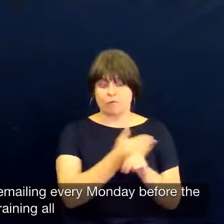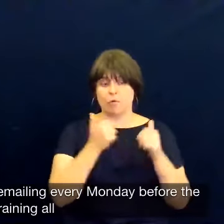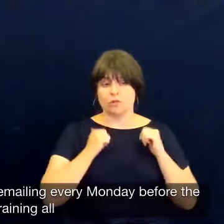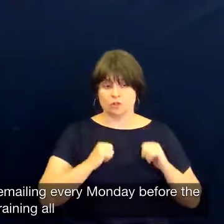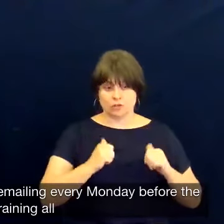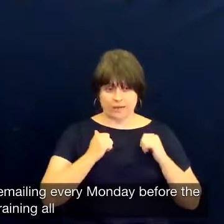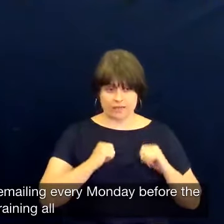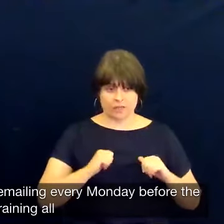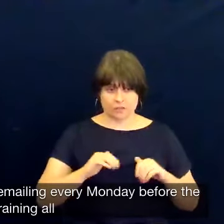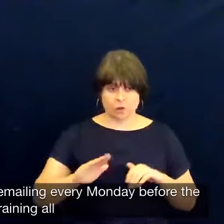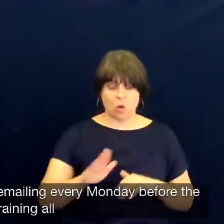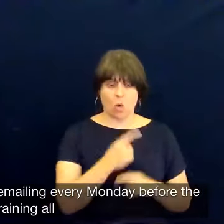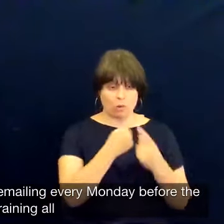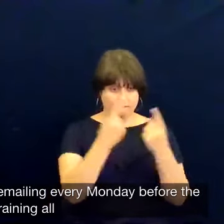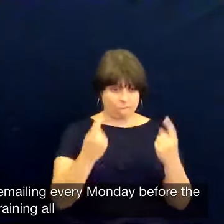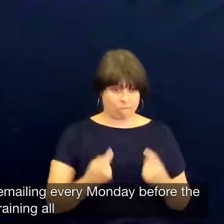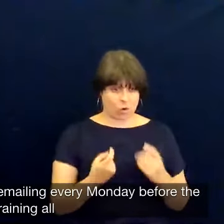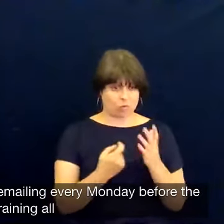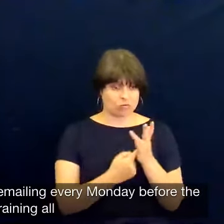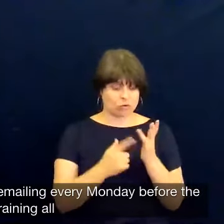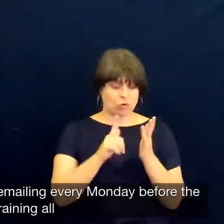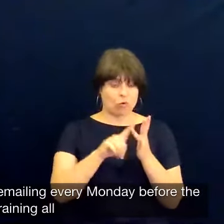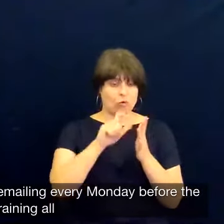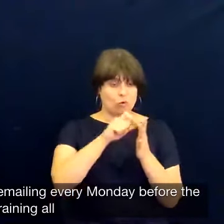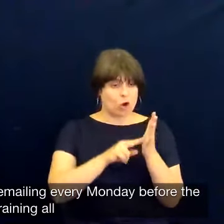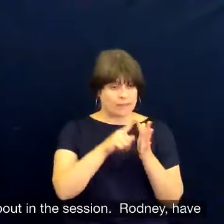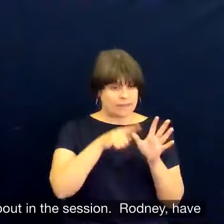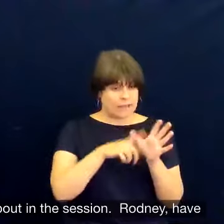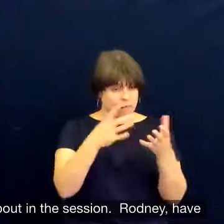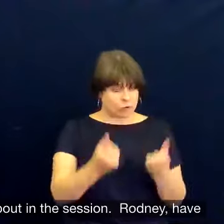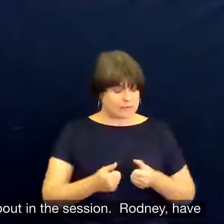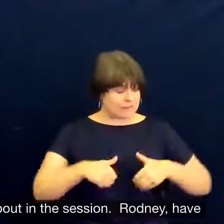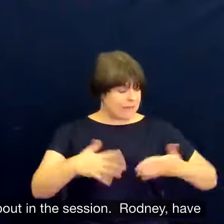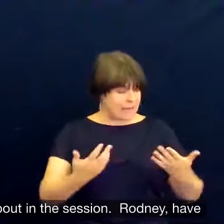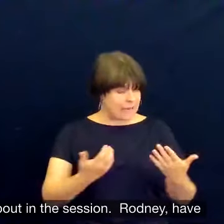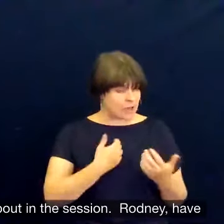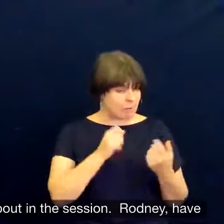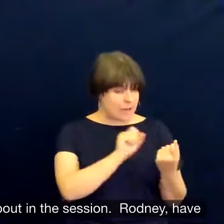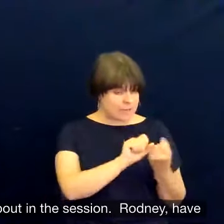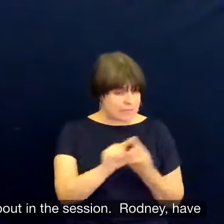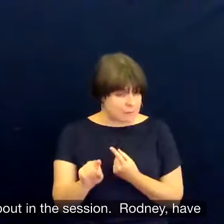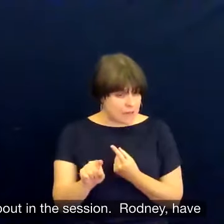the session. Rodney, have you received any of my emails with the documents in them?